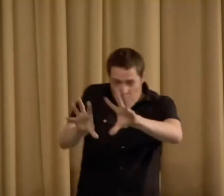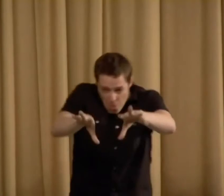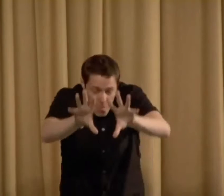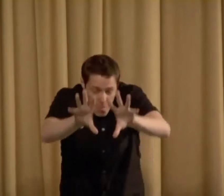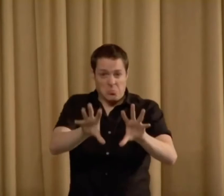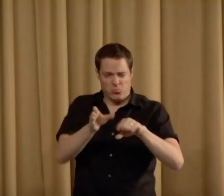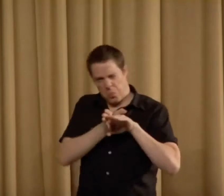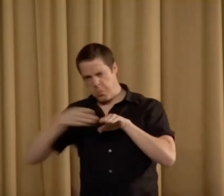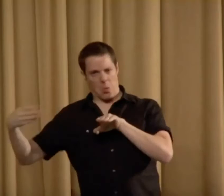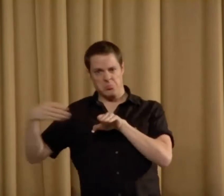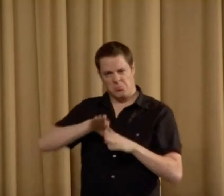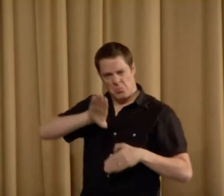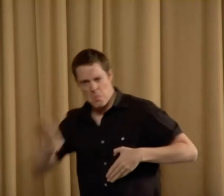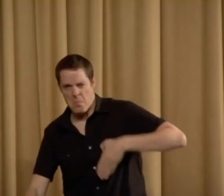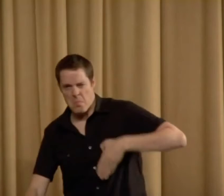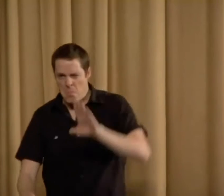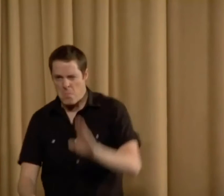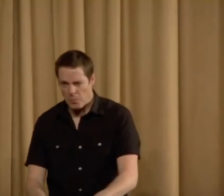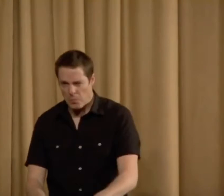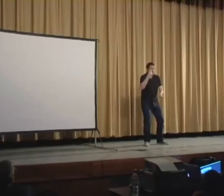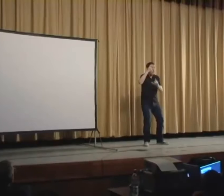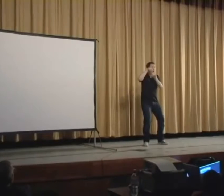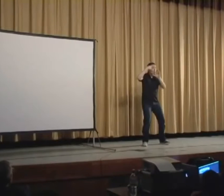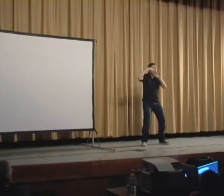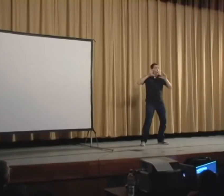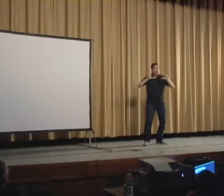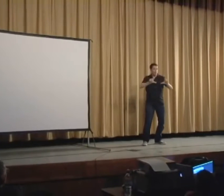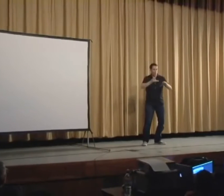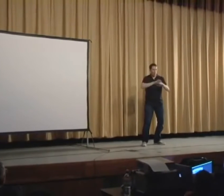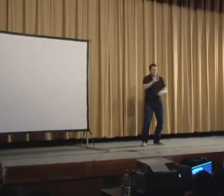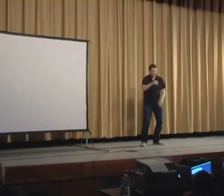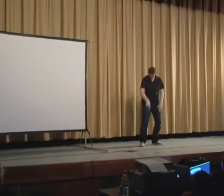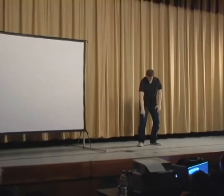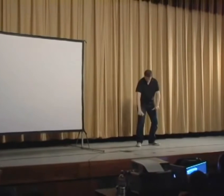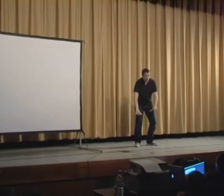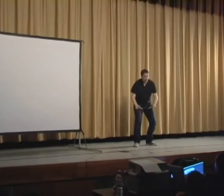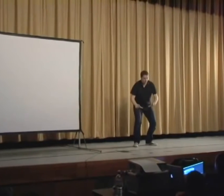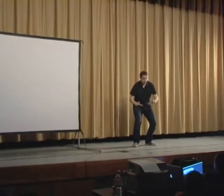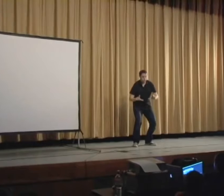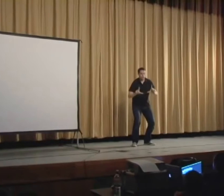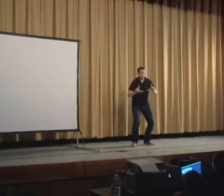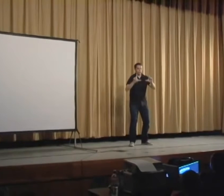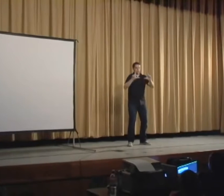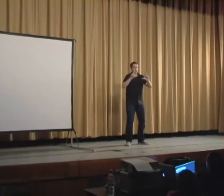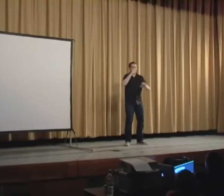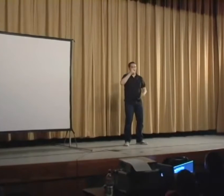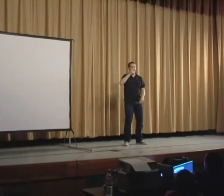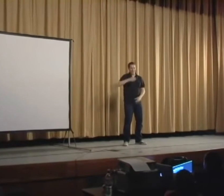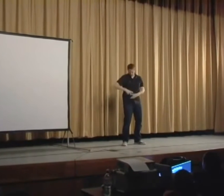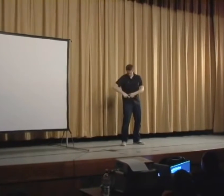out of the way, and lights are flashing, and then we see 2 feet plant, and the cameras go from the